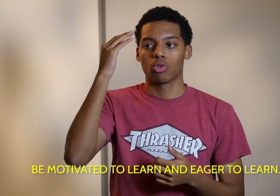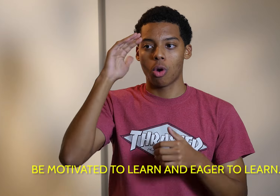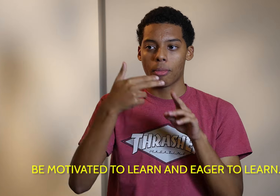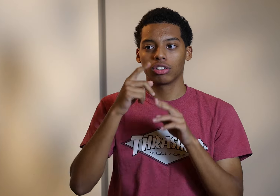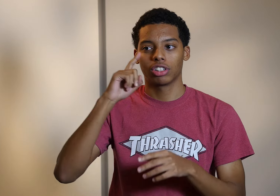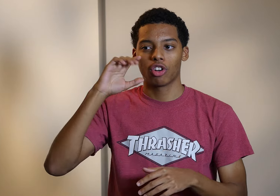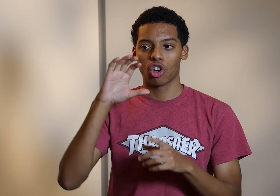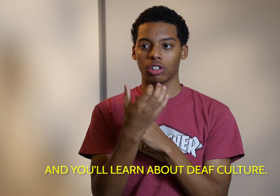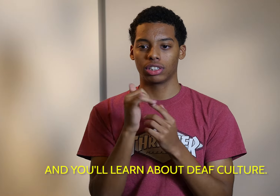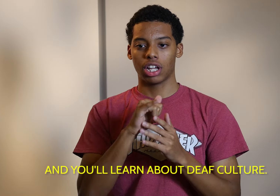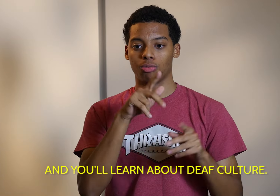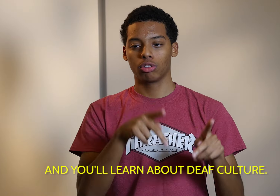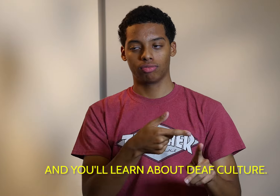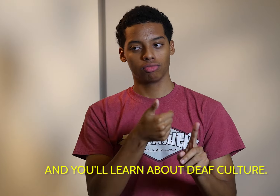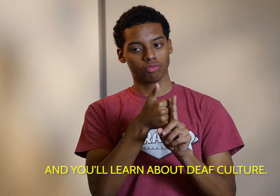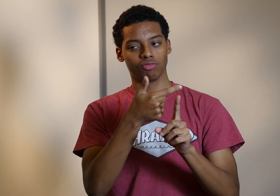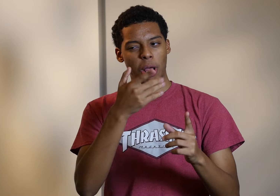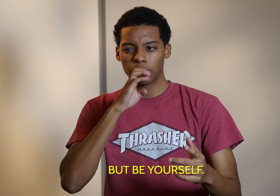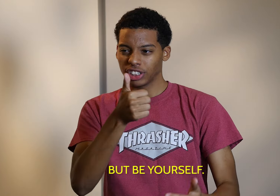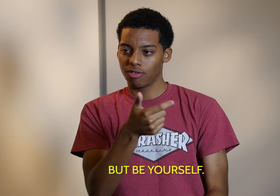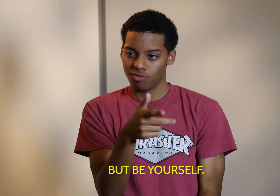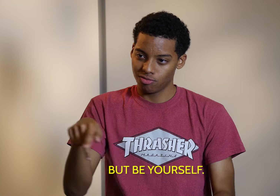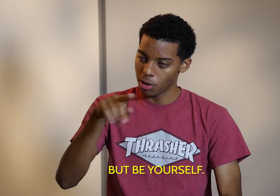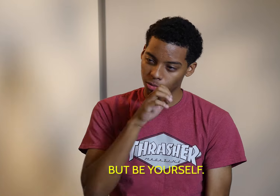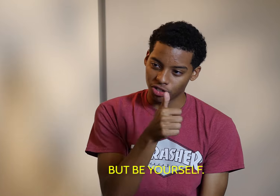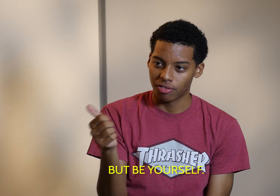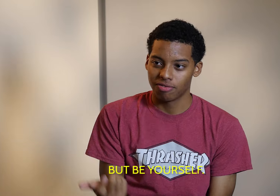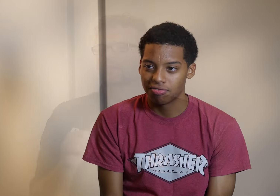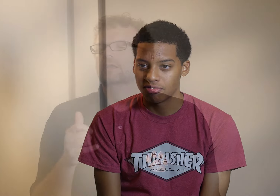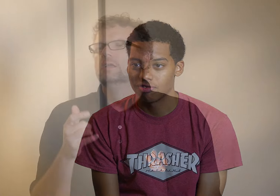learn. And you'll learn about deaf culture. But be yourself.